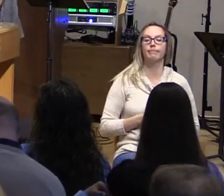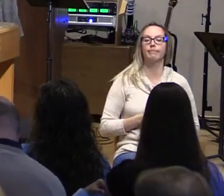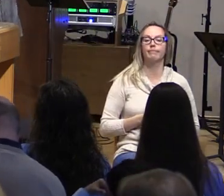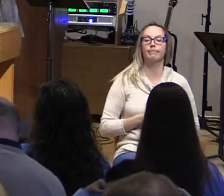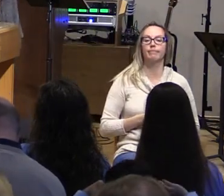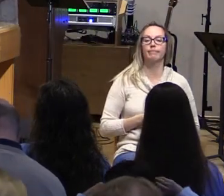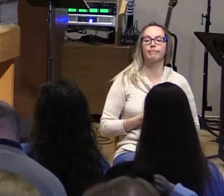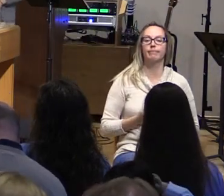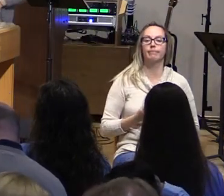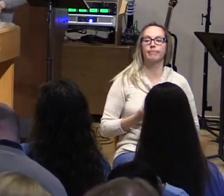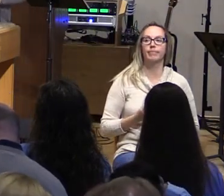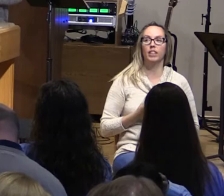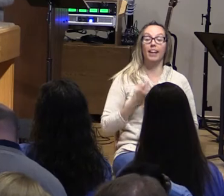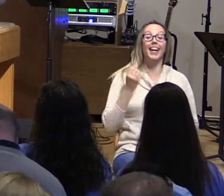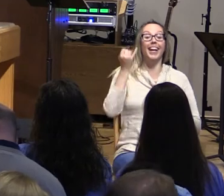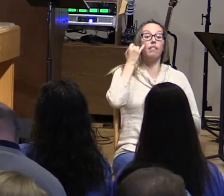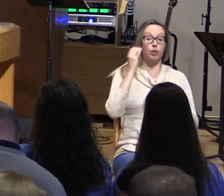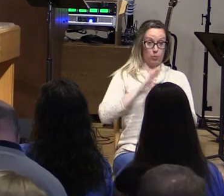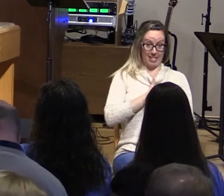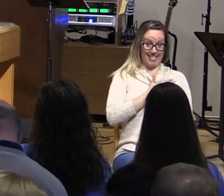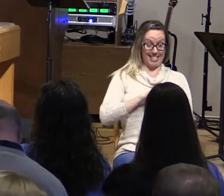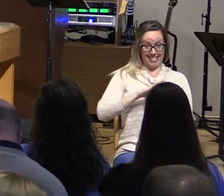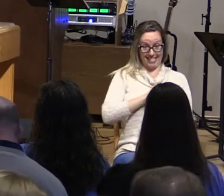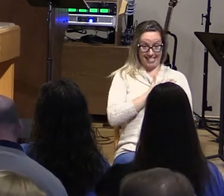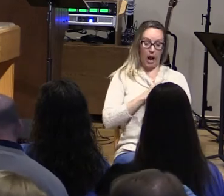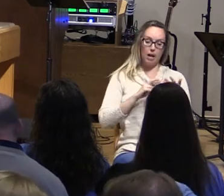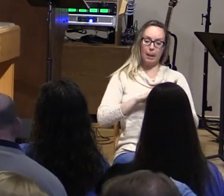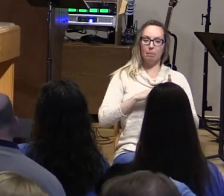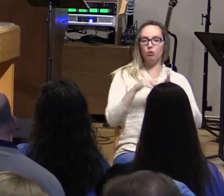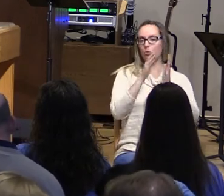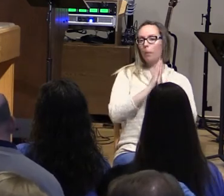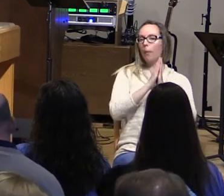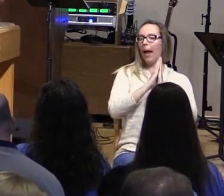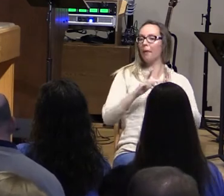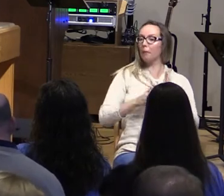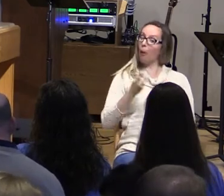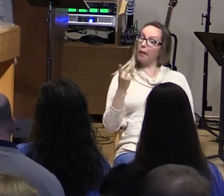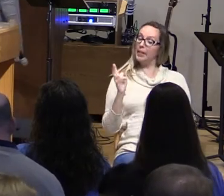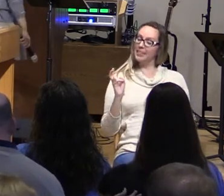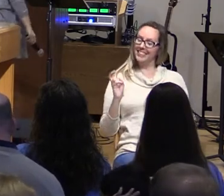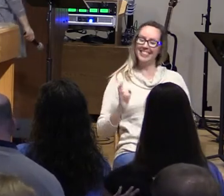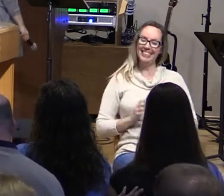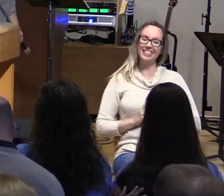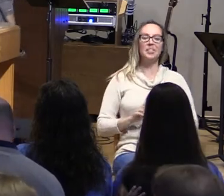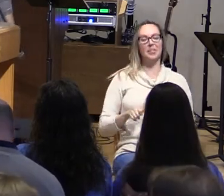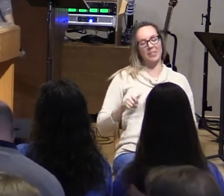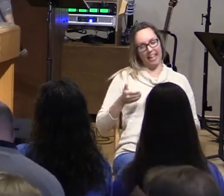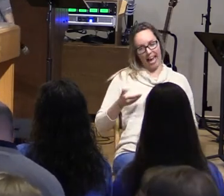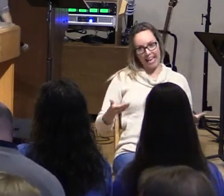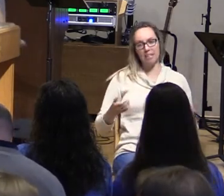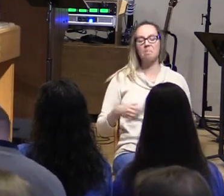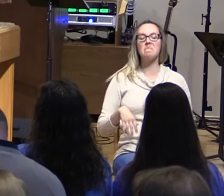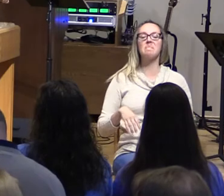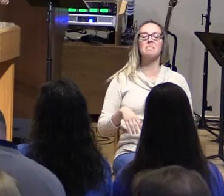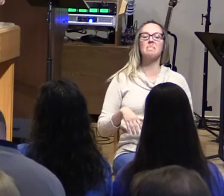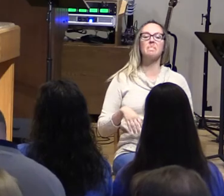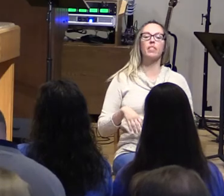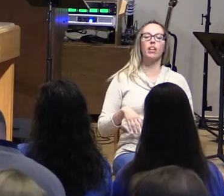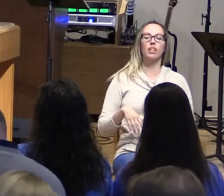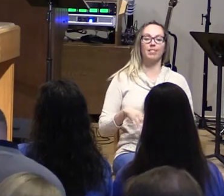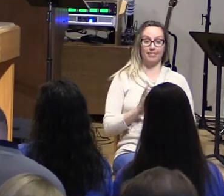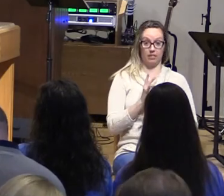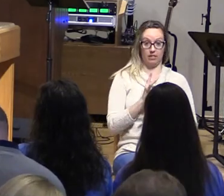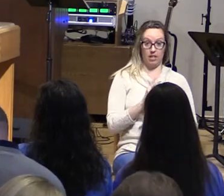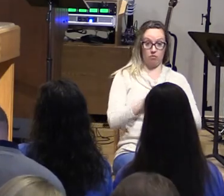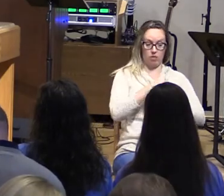known to have said, those who sing pray twice, so if you wish to sing through this time of prayer, you're invited to do that. We also have